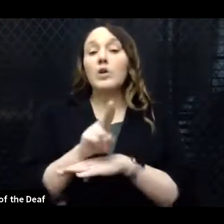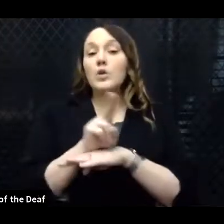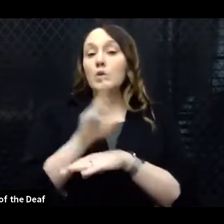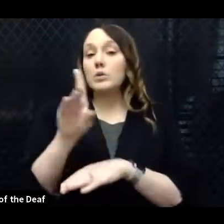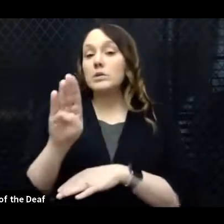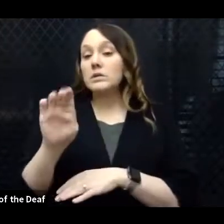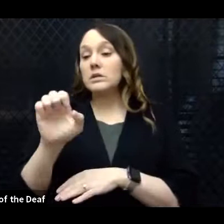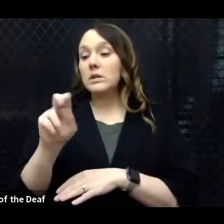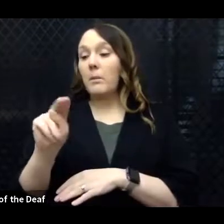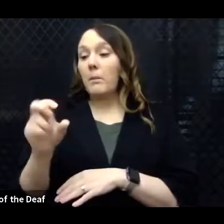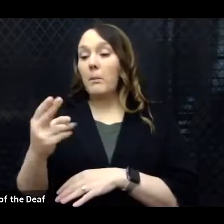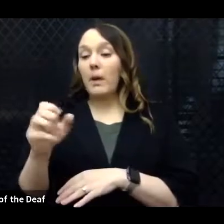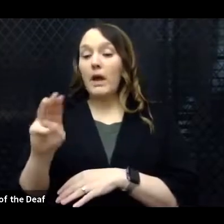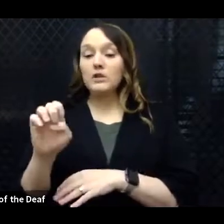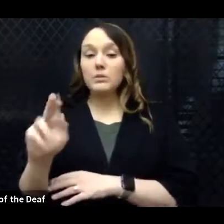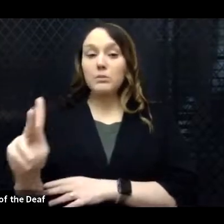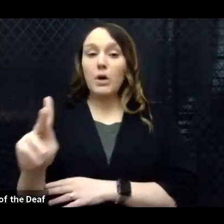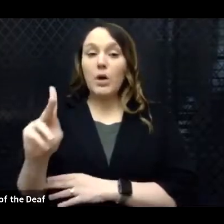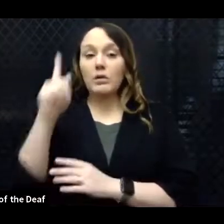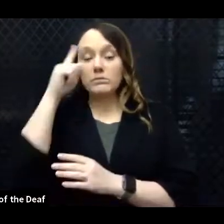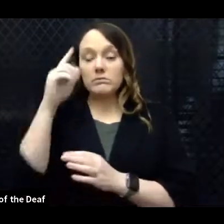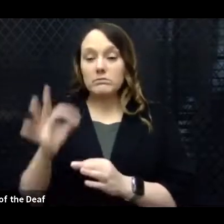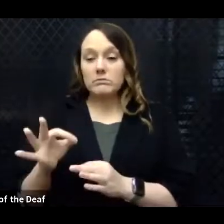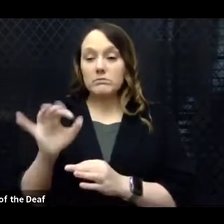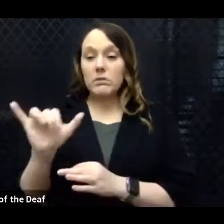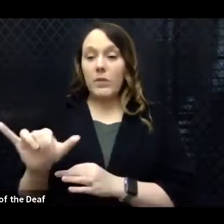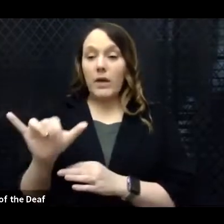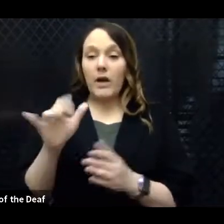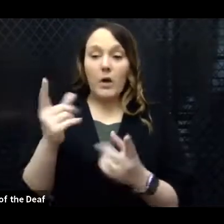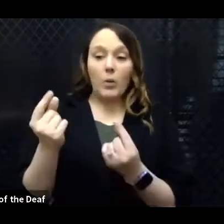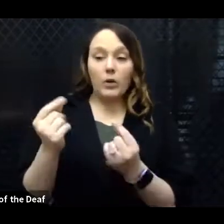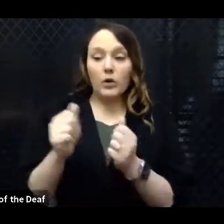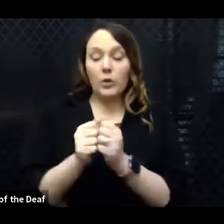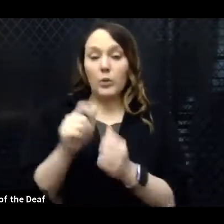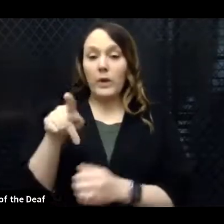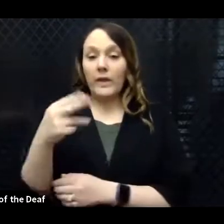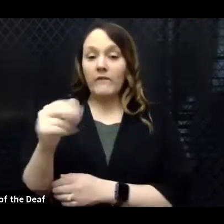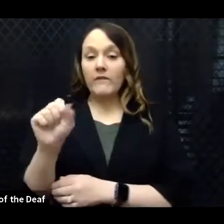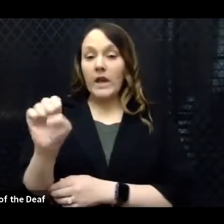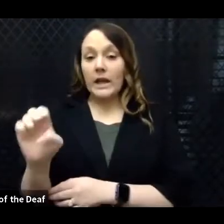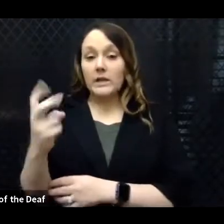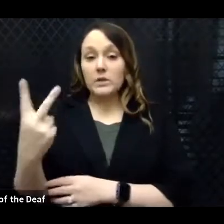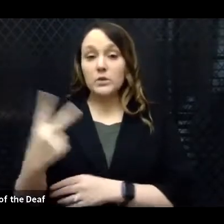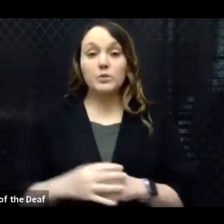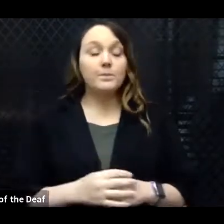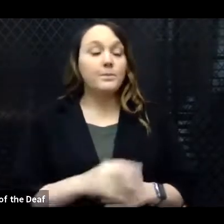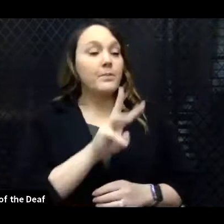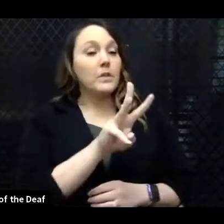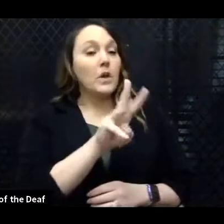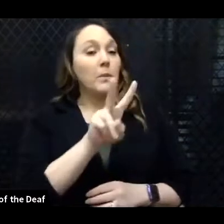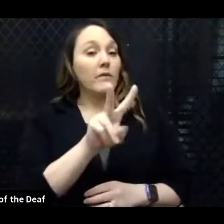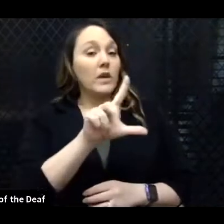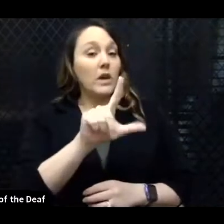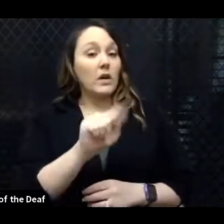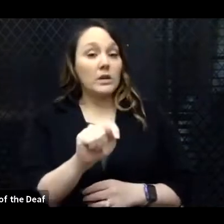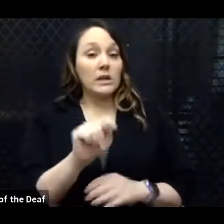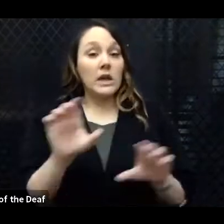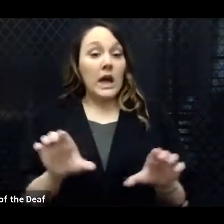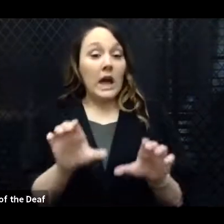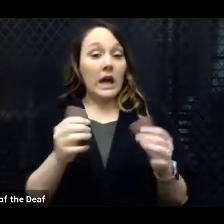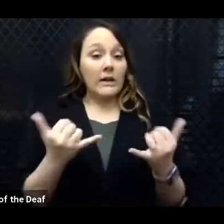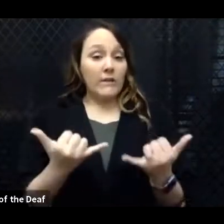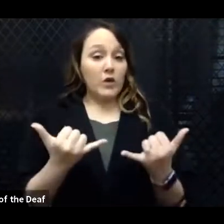decision as to what we do regarding phase 2. From WVLT, have active cases